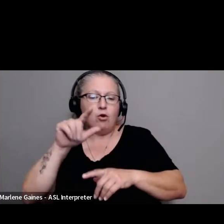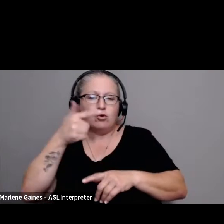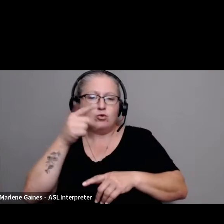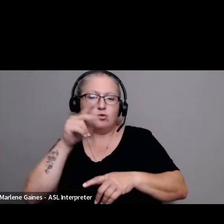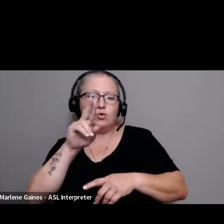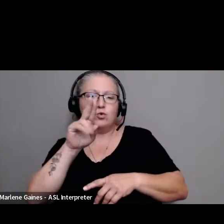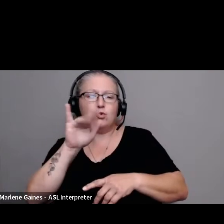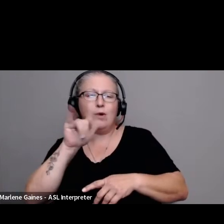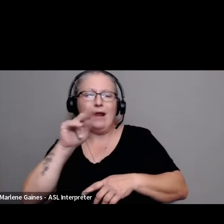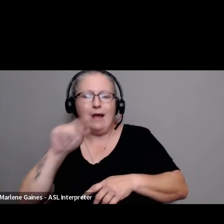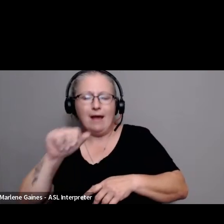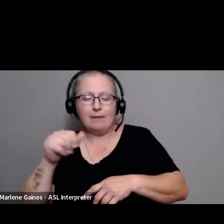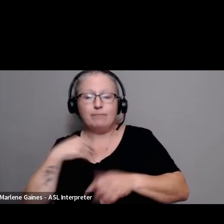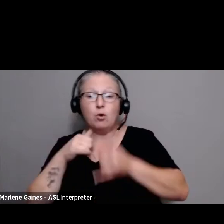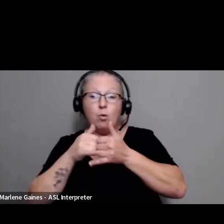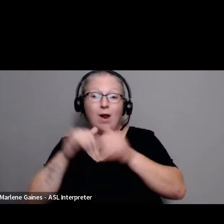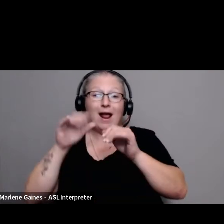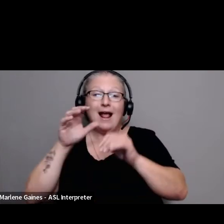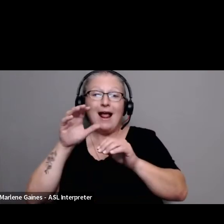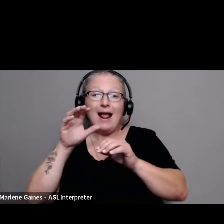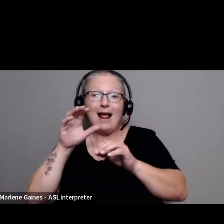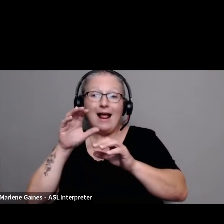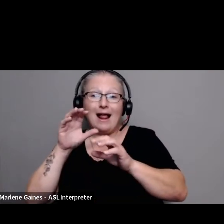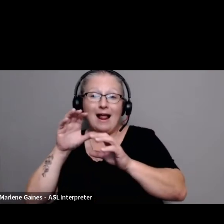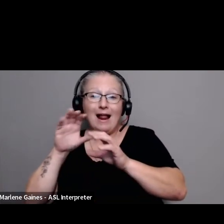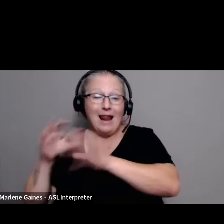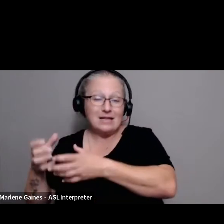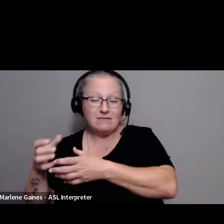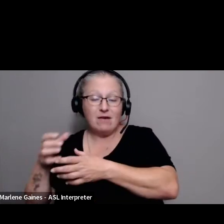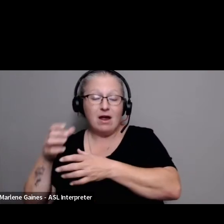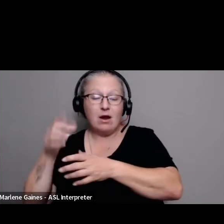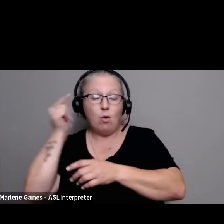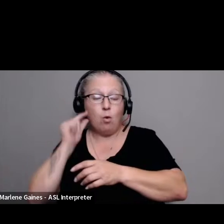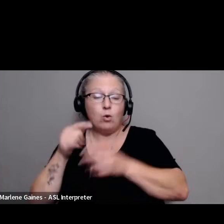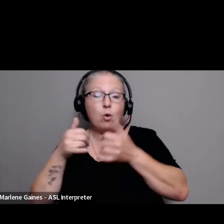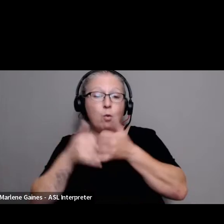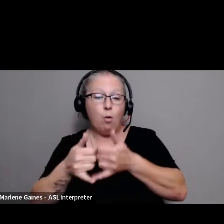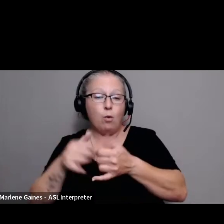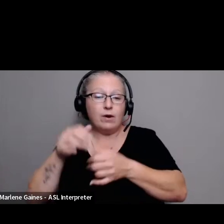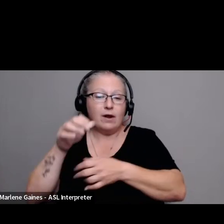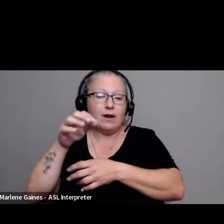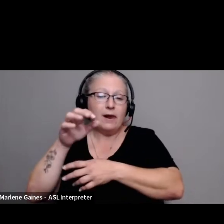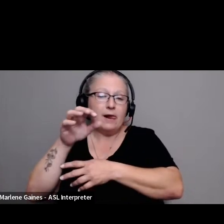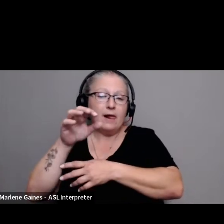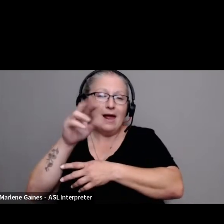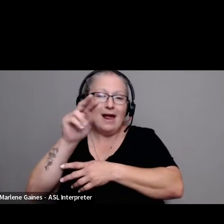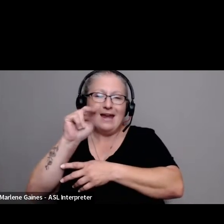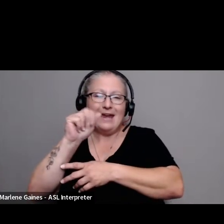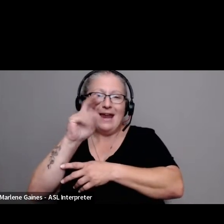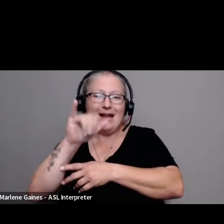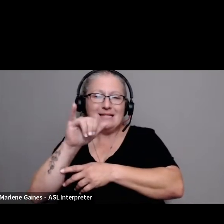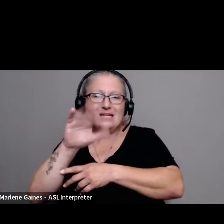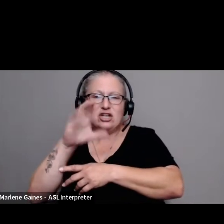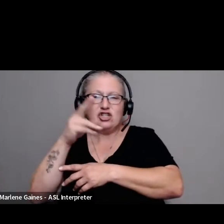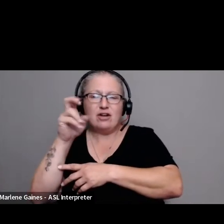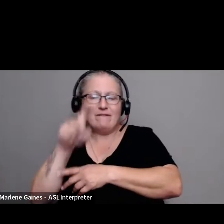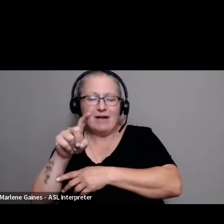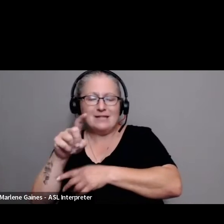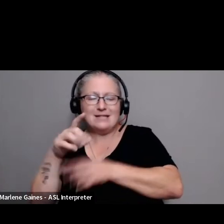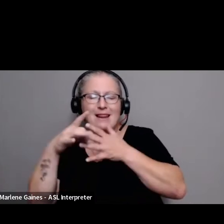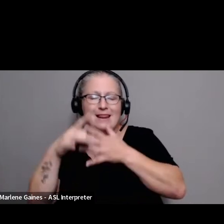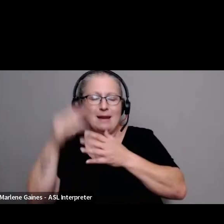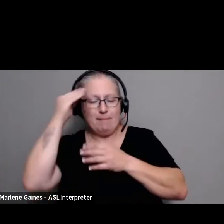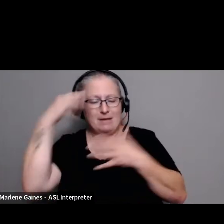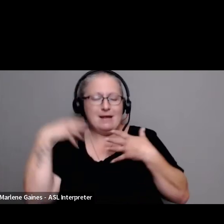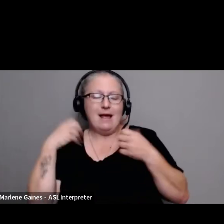Juliana. We awarded the classified Golden Apple Award to Nancy Yance Chavez. We did that today, actually. Lead mental health therapist at